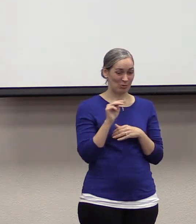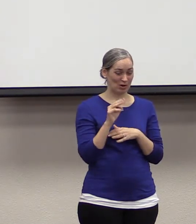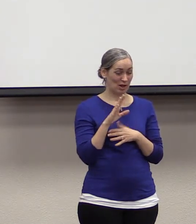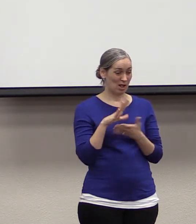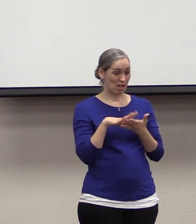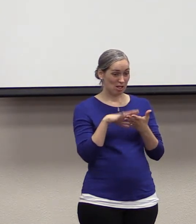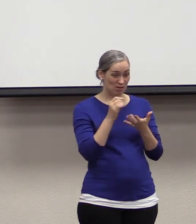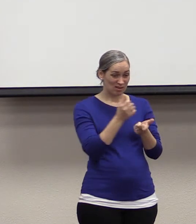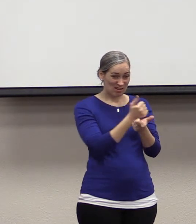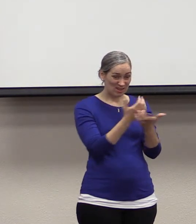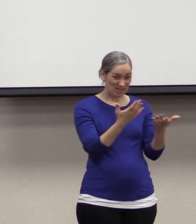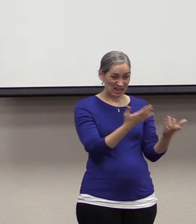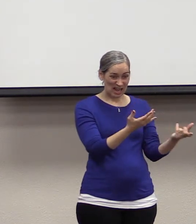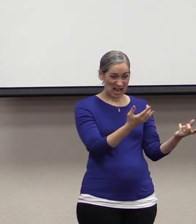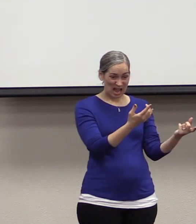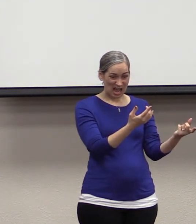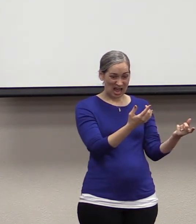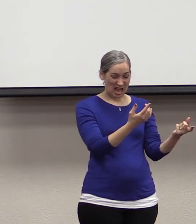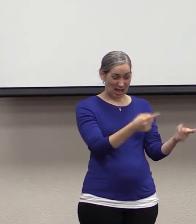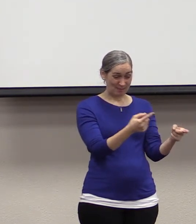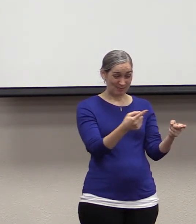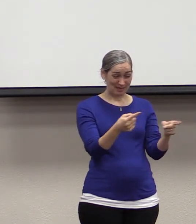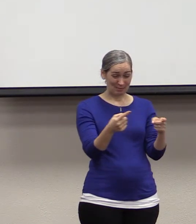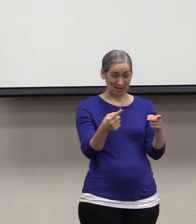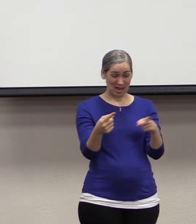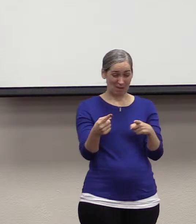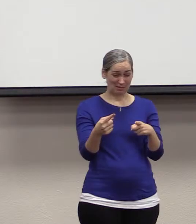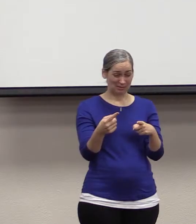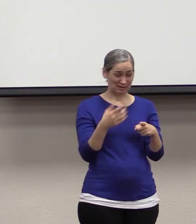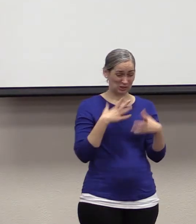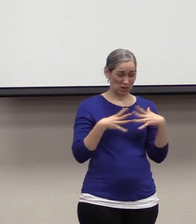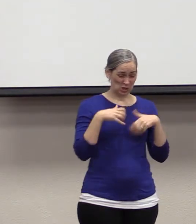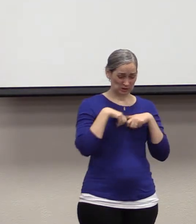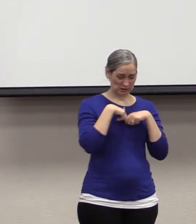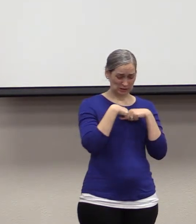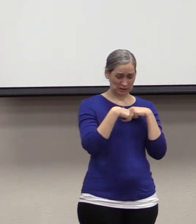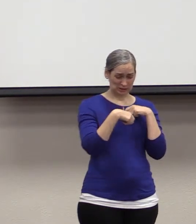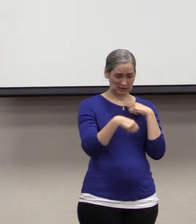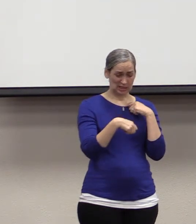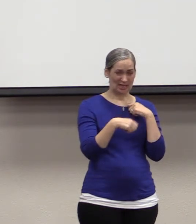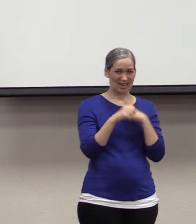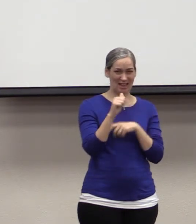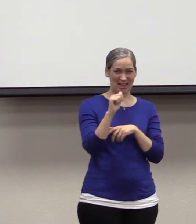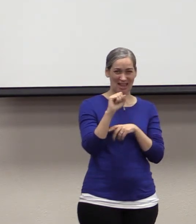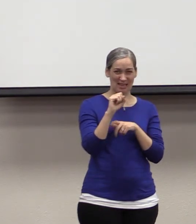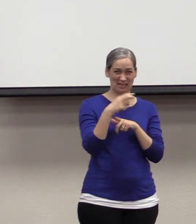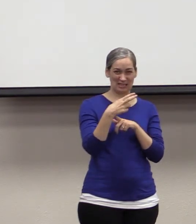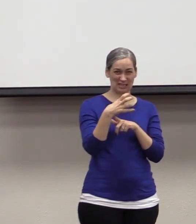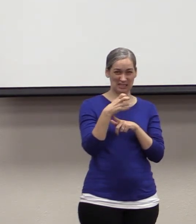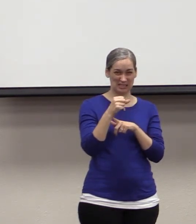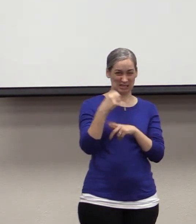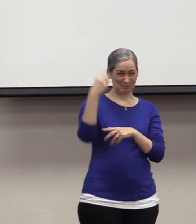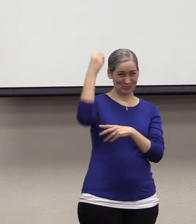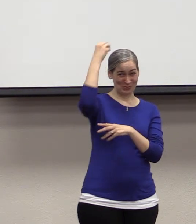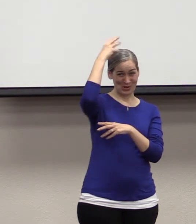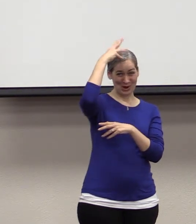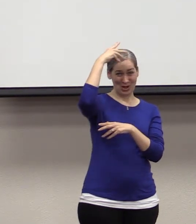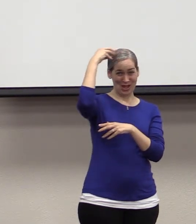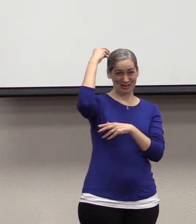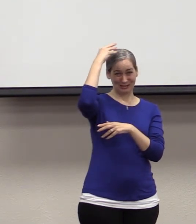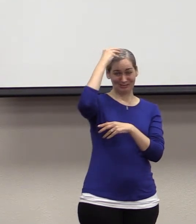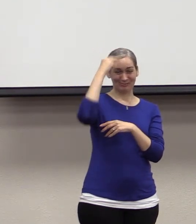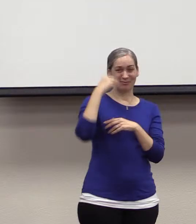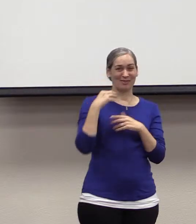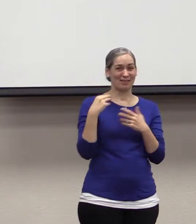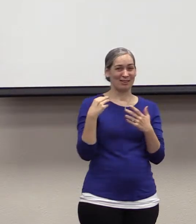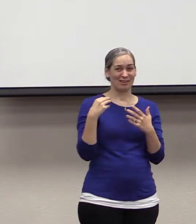of all that had been done, he tore his clothes, put on sackcloth and ashes, and went out into the city, wailing loudly and bitterly.